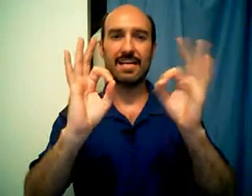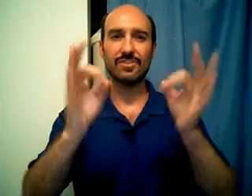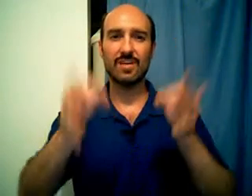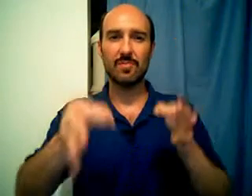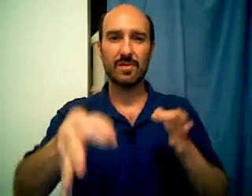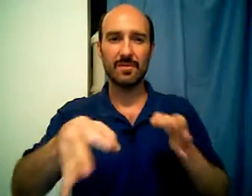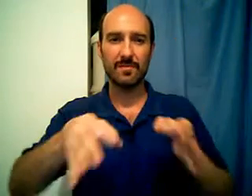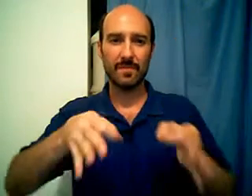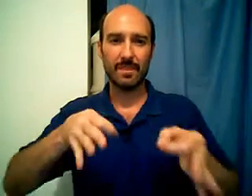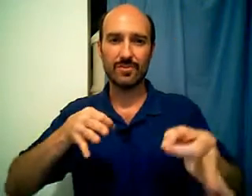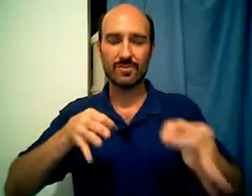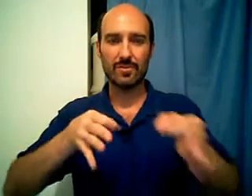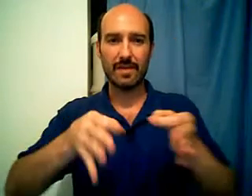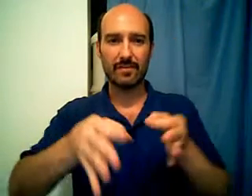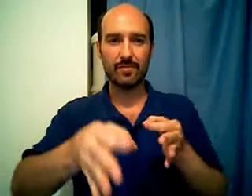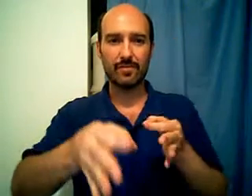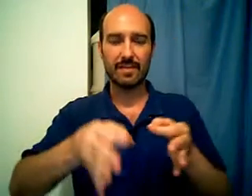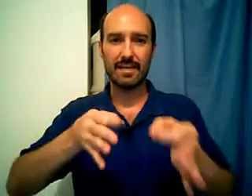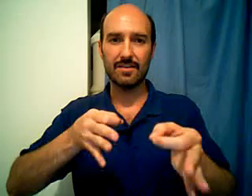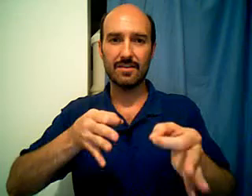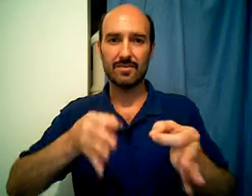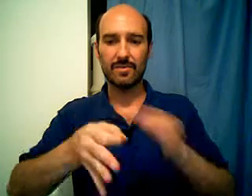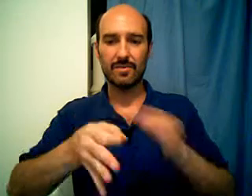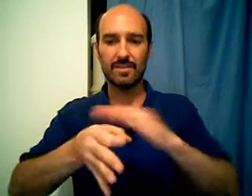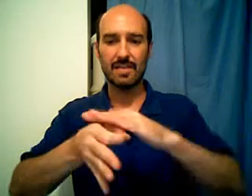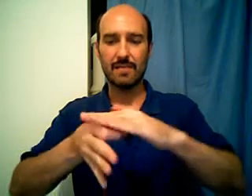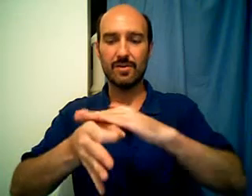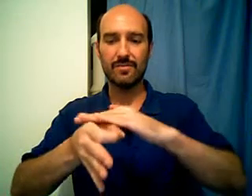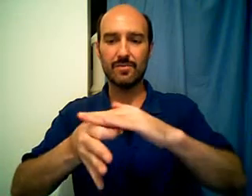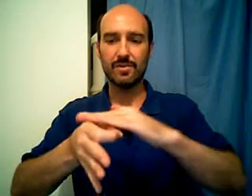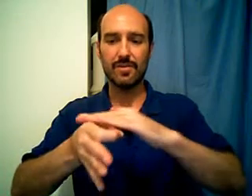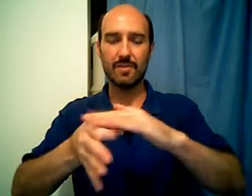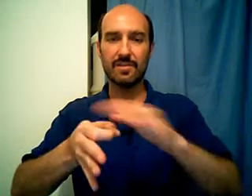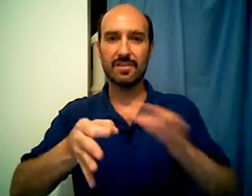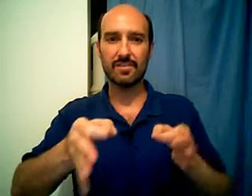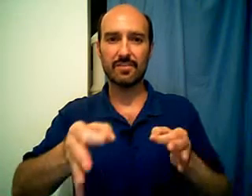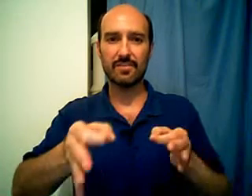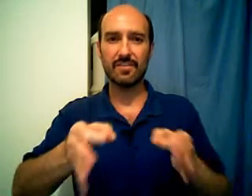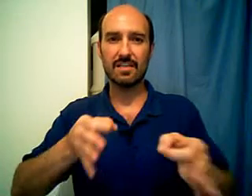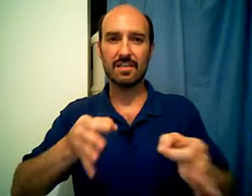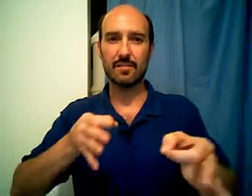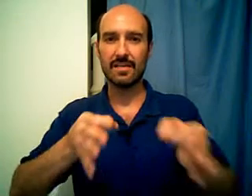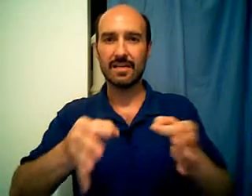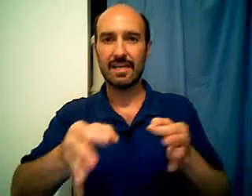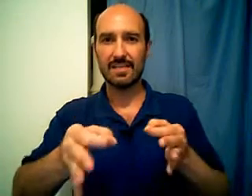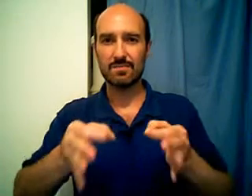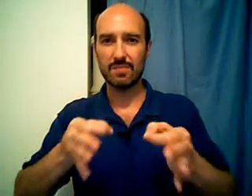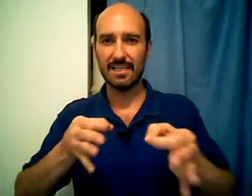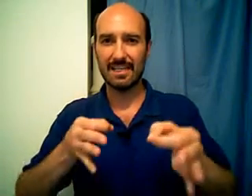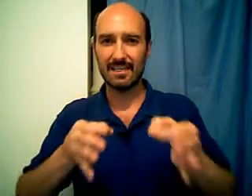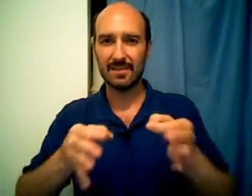shape, and you just go back and forth like that with the top part of where your thumb and index finger facing up. Explain.